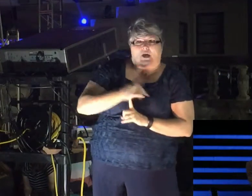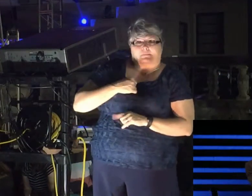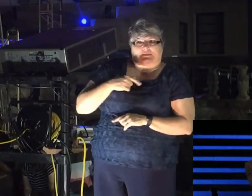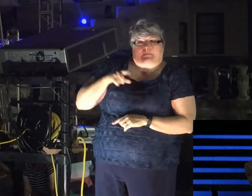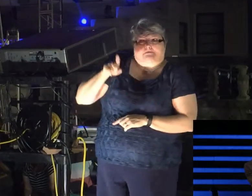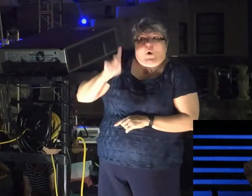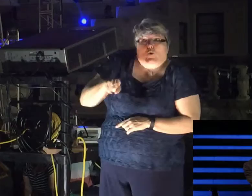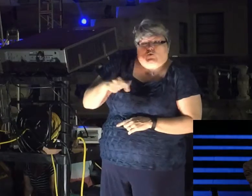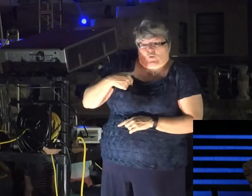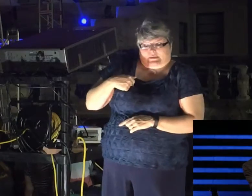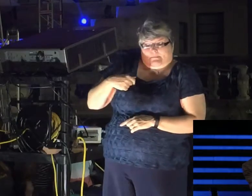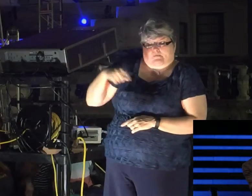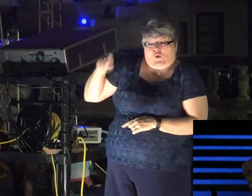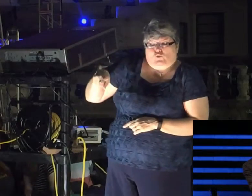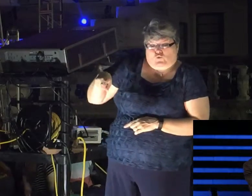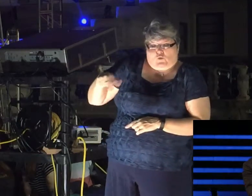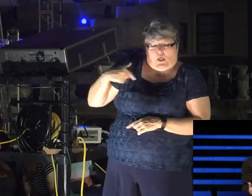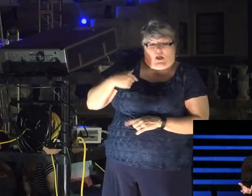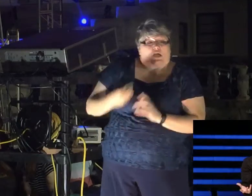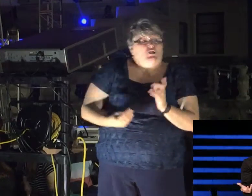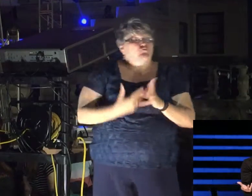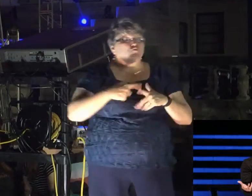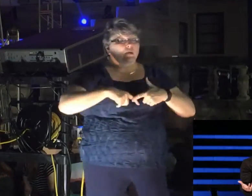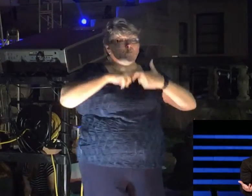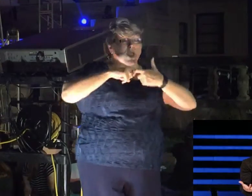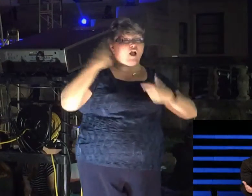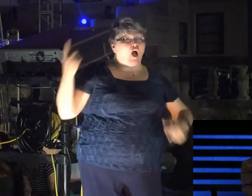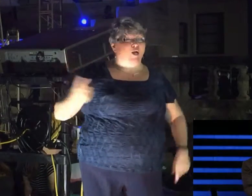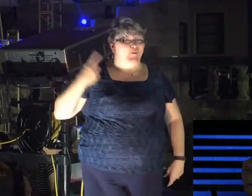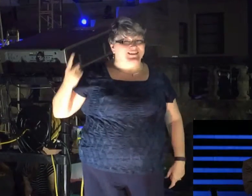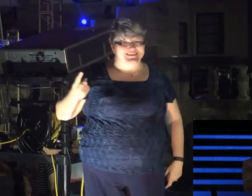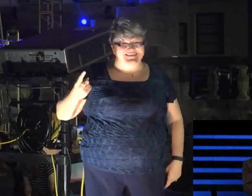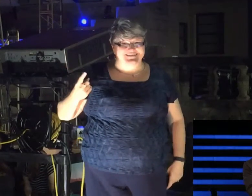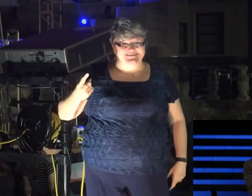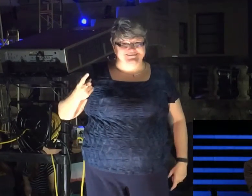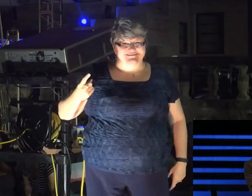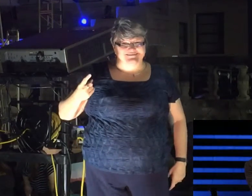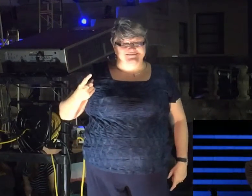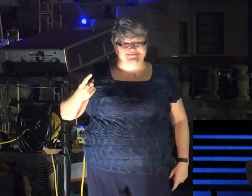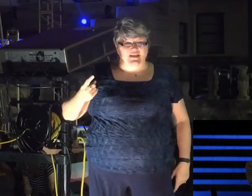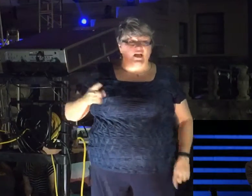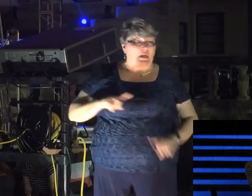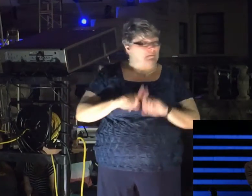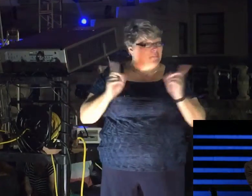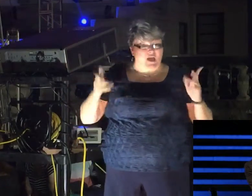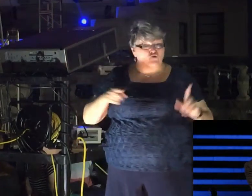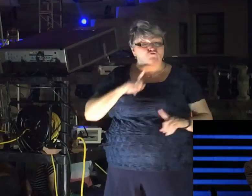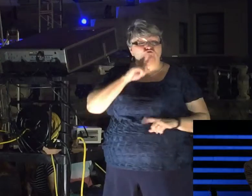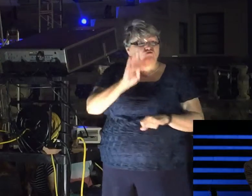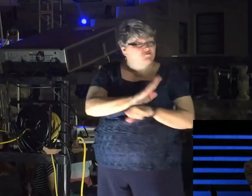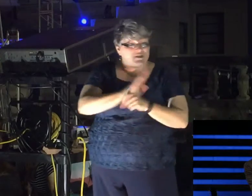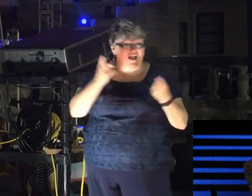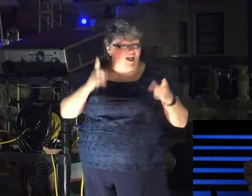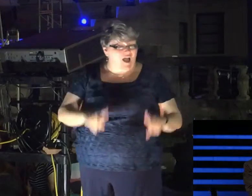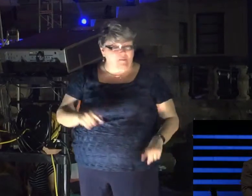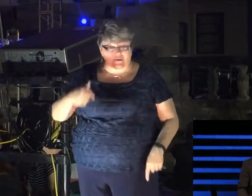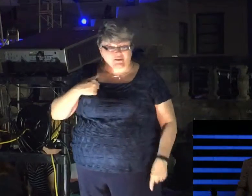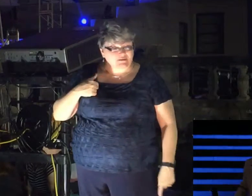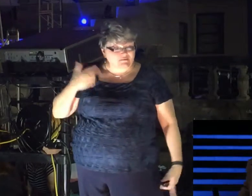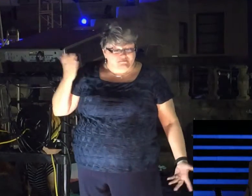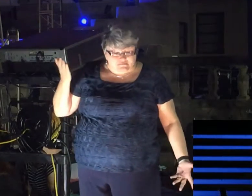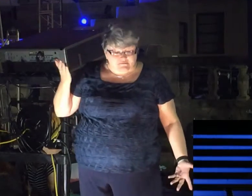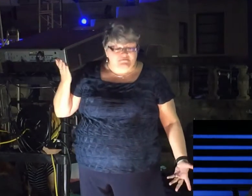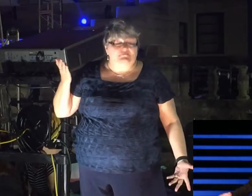on you that you're supposed to be like it's spring break always. And yet, here's the reality of